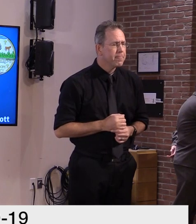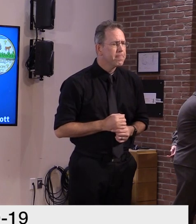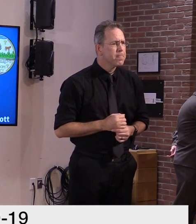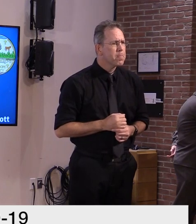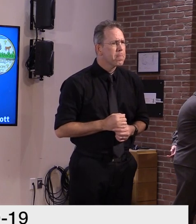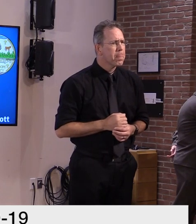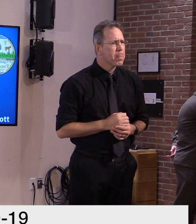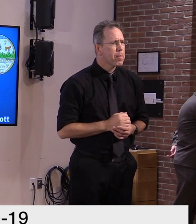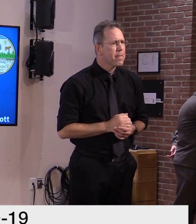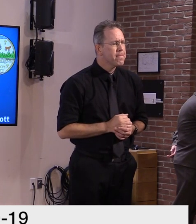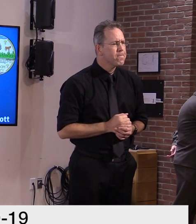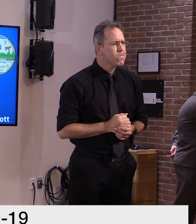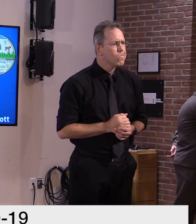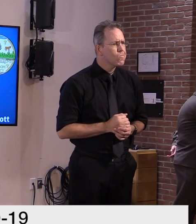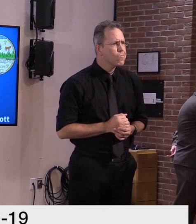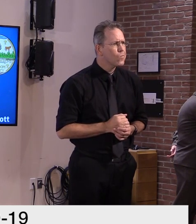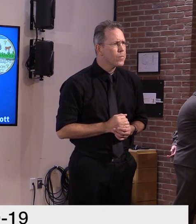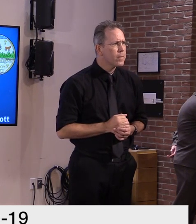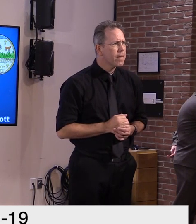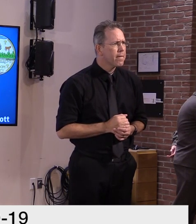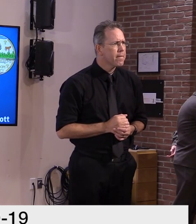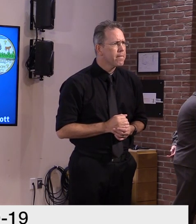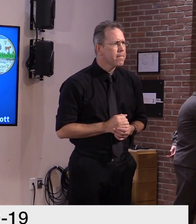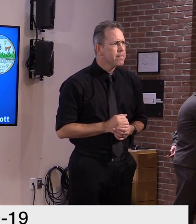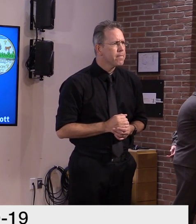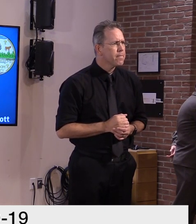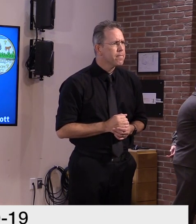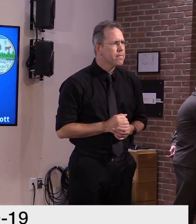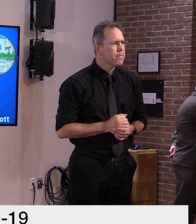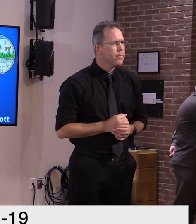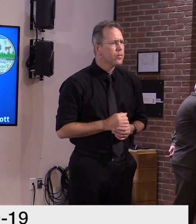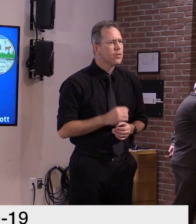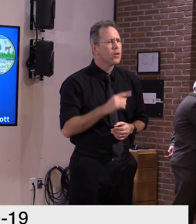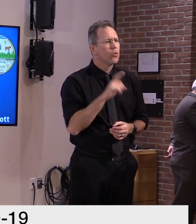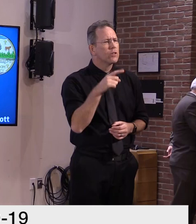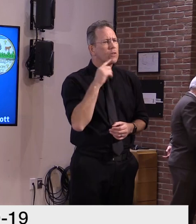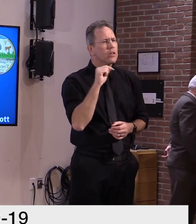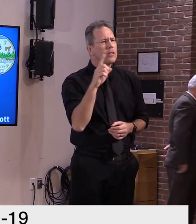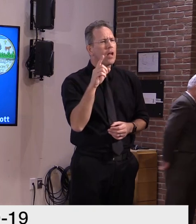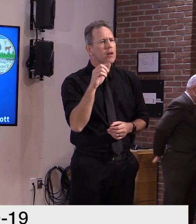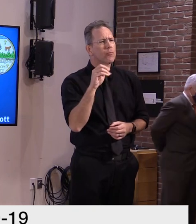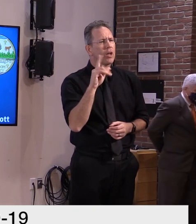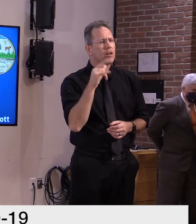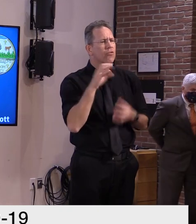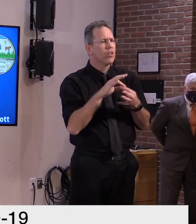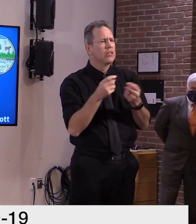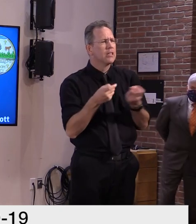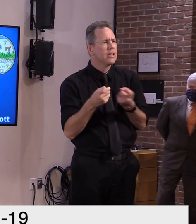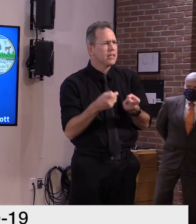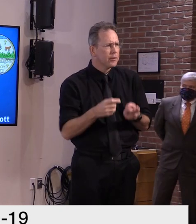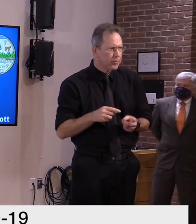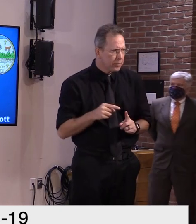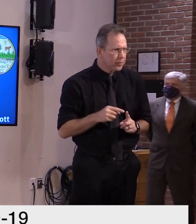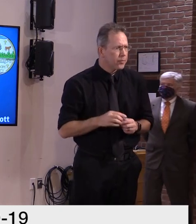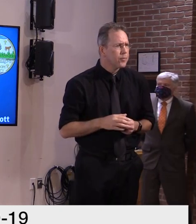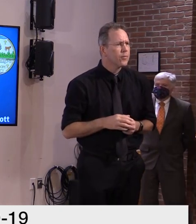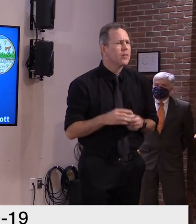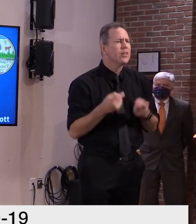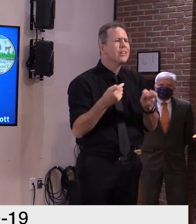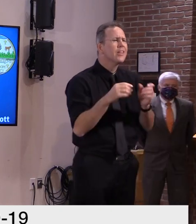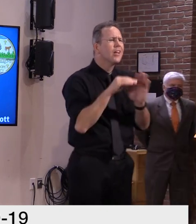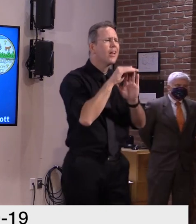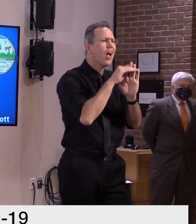This is a question for Ted Brady. Do you know how Vermont's ski policy compares to New Hampshire and Maine, and if there